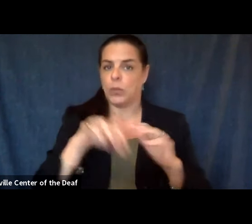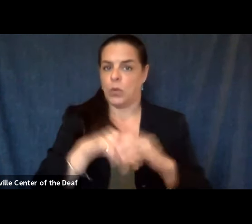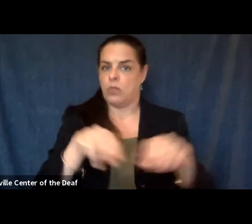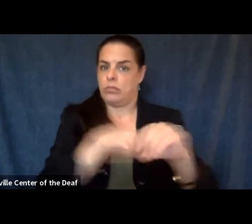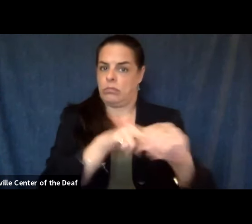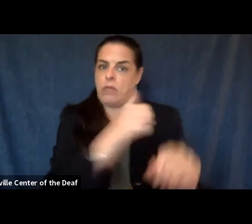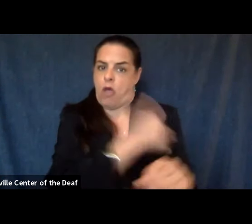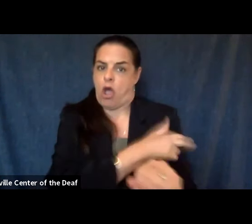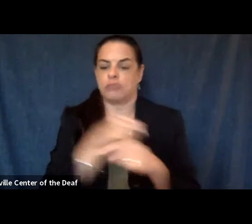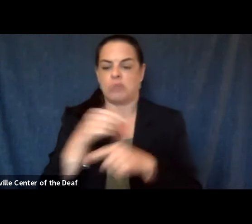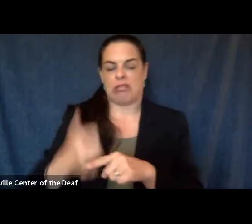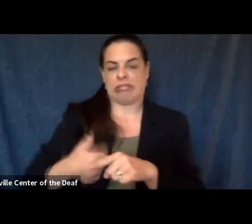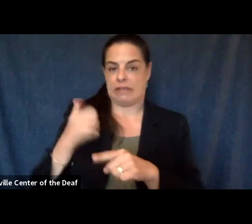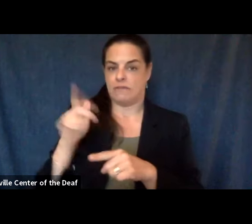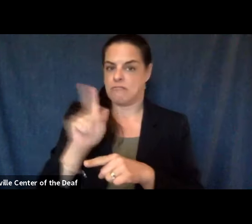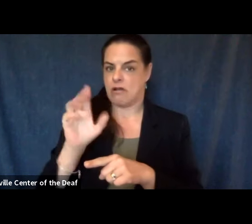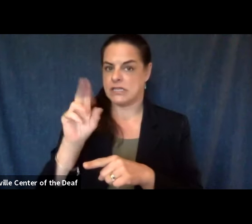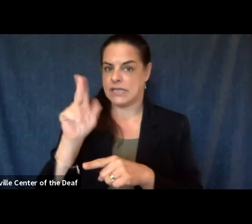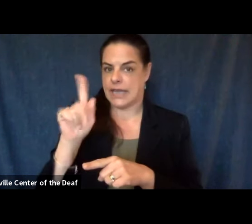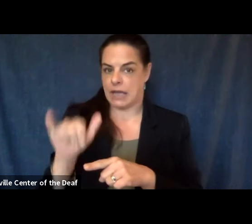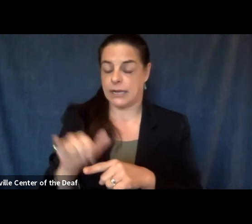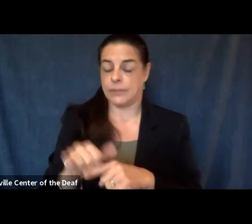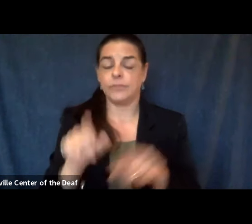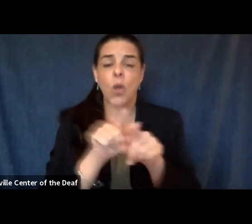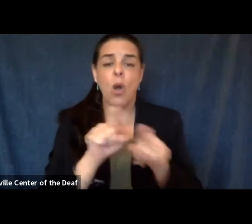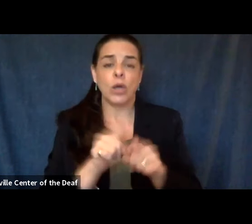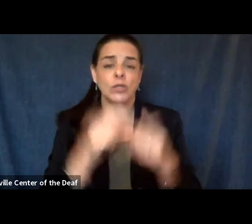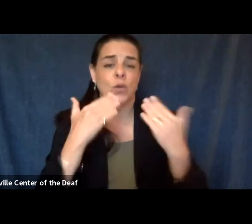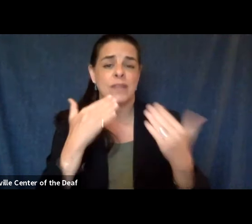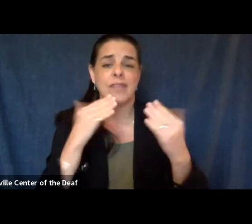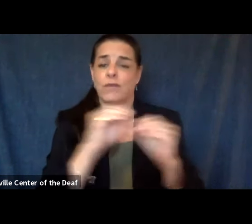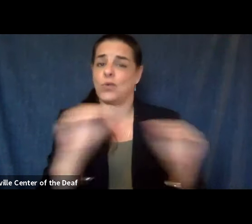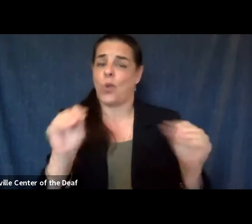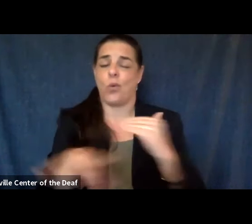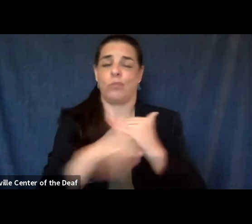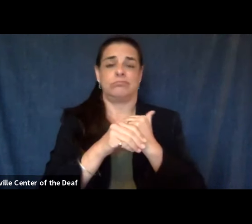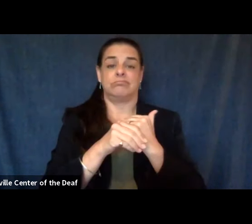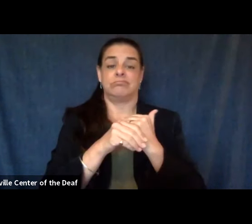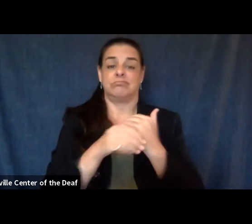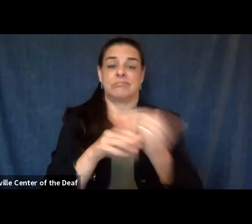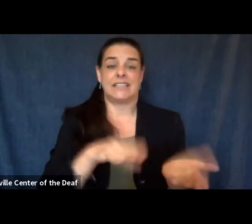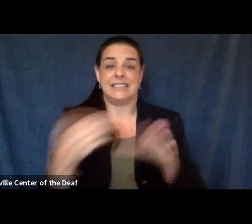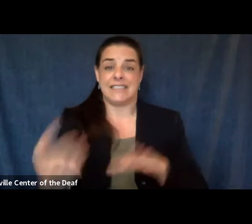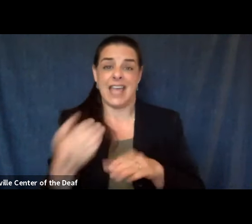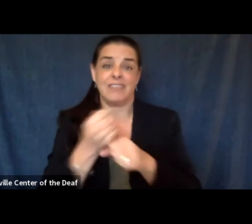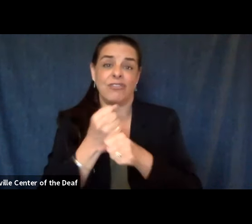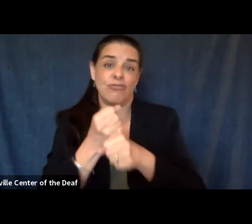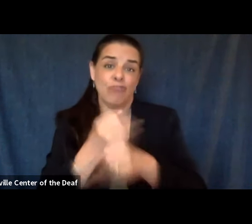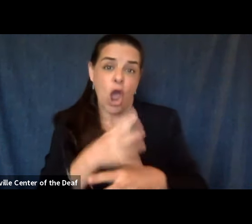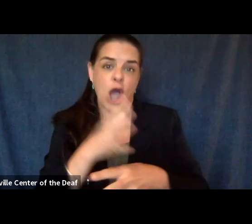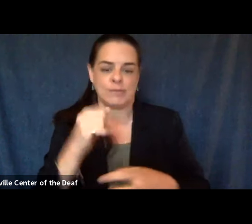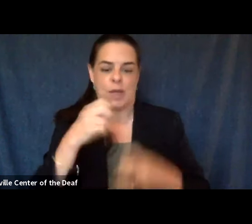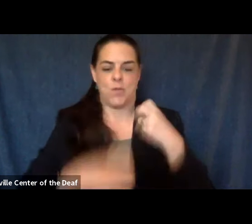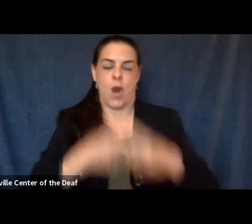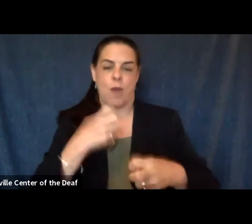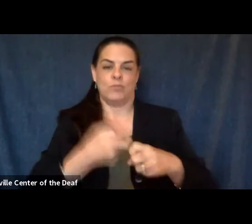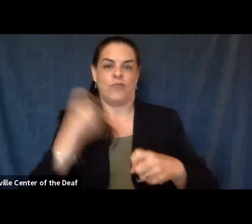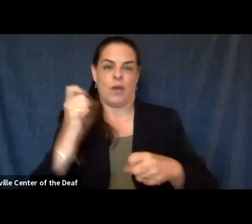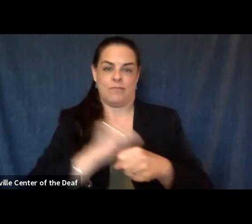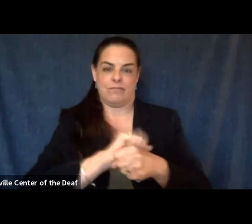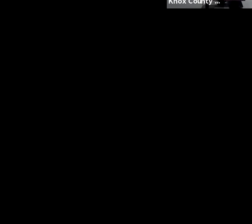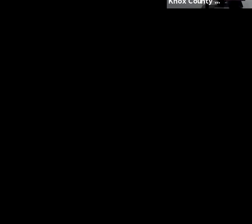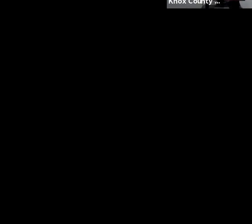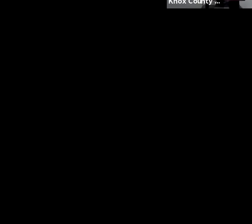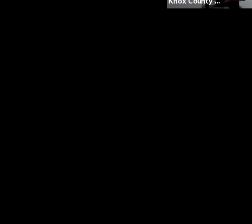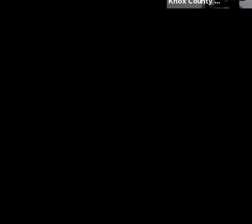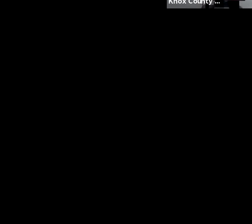hospitalized. We are also thankful that we have no additional deaths due to complications from COVID-19. Now we'll transition to